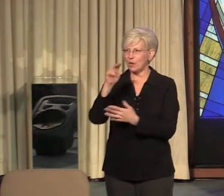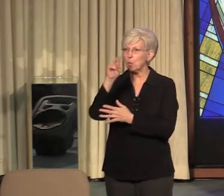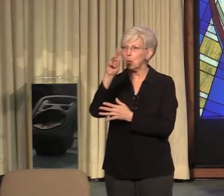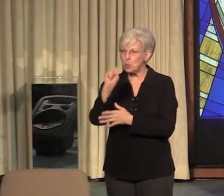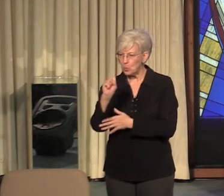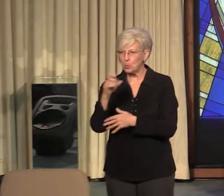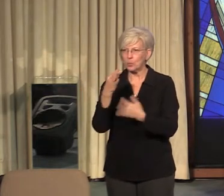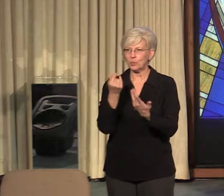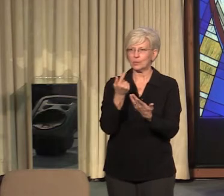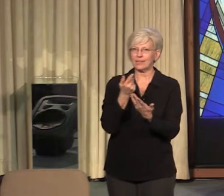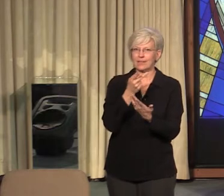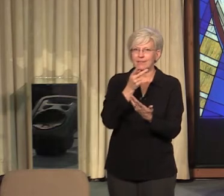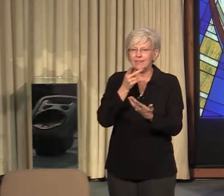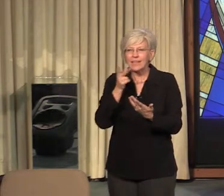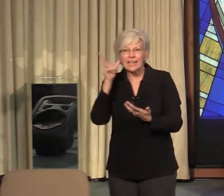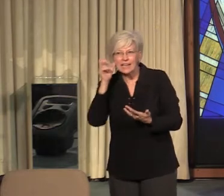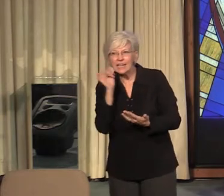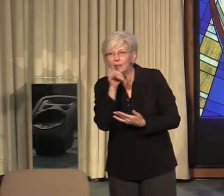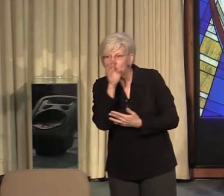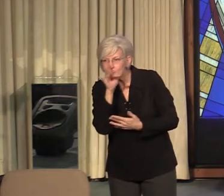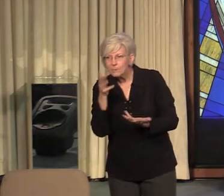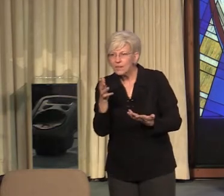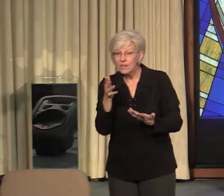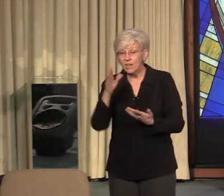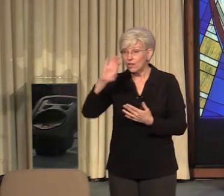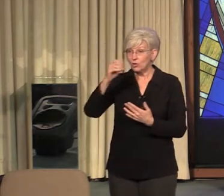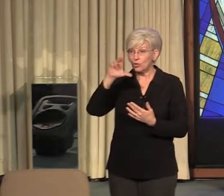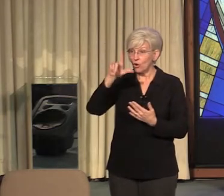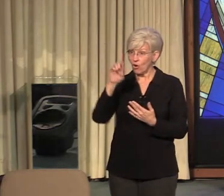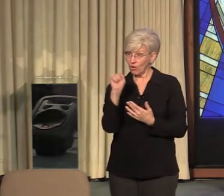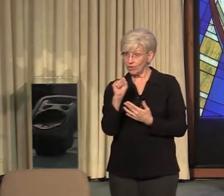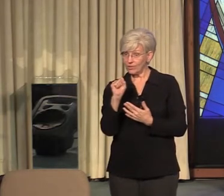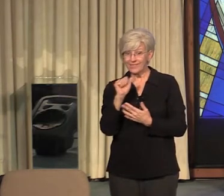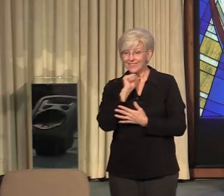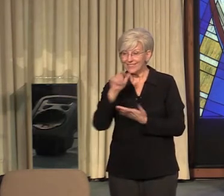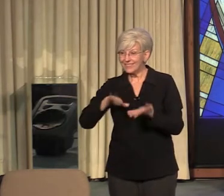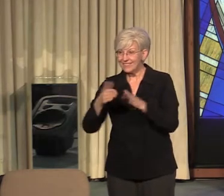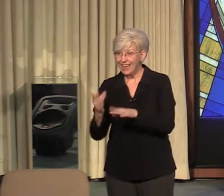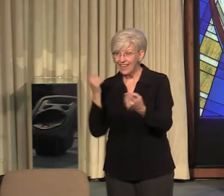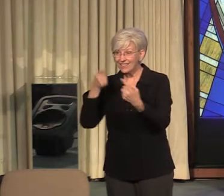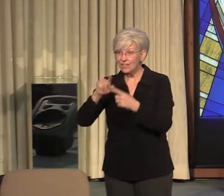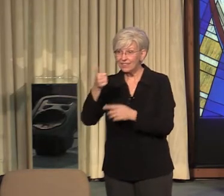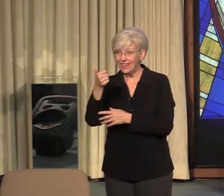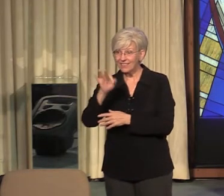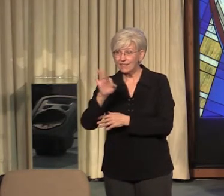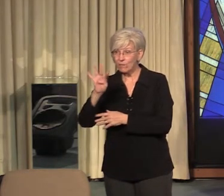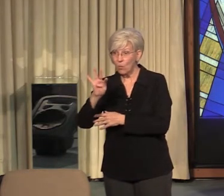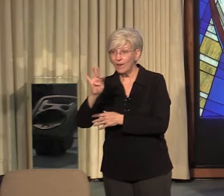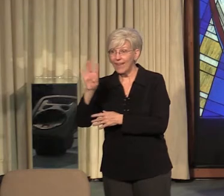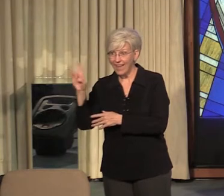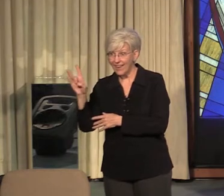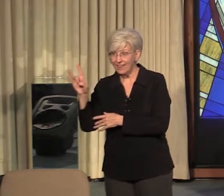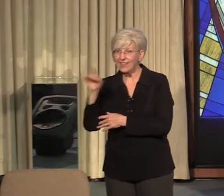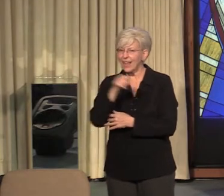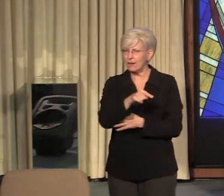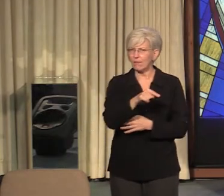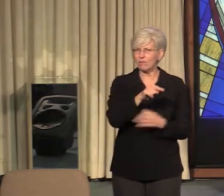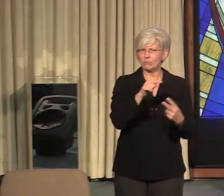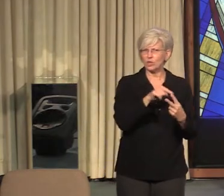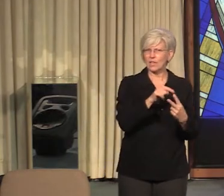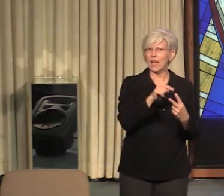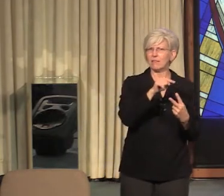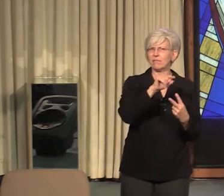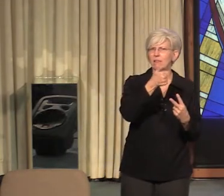have recordings of their voices. Charles didn't die until 1948. Myrtle died in 1931. Now, this is